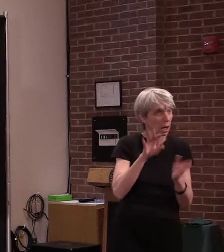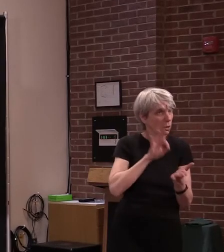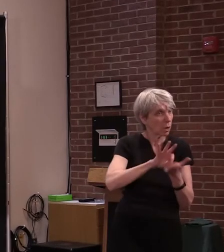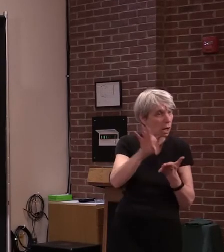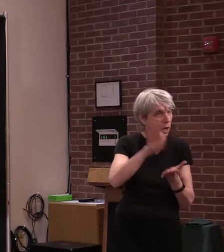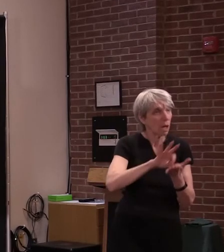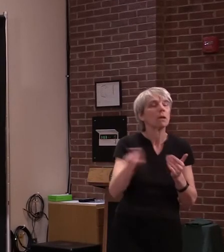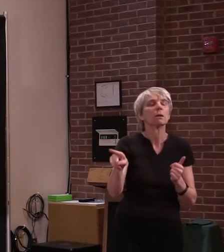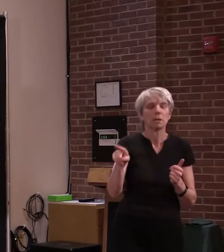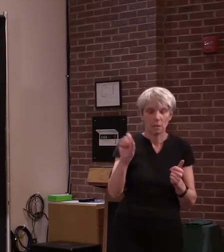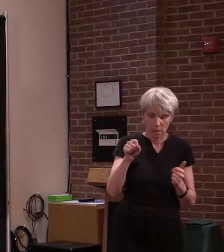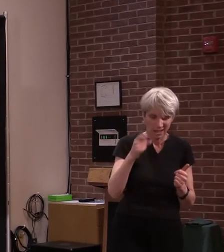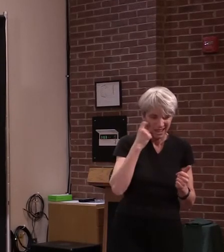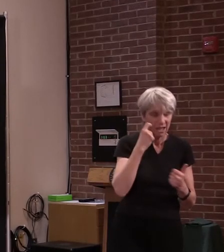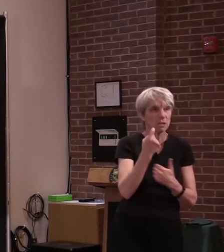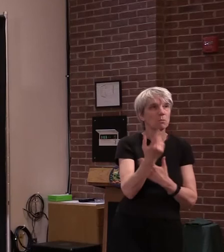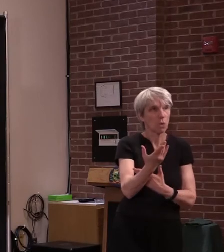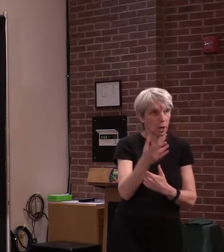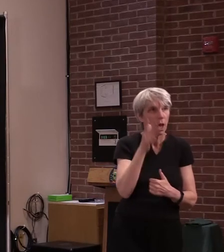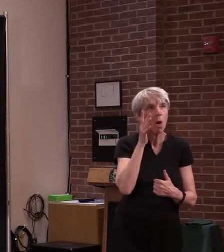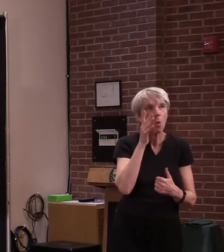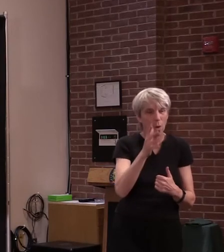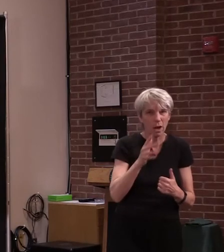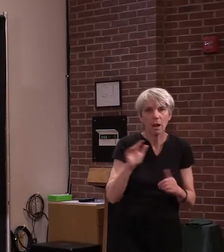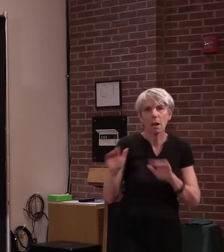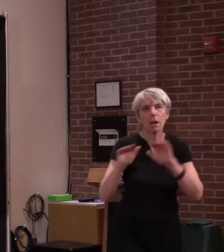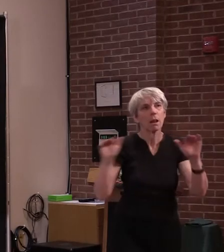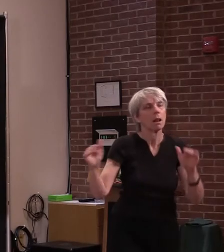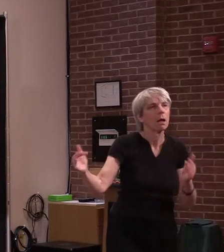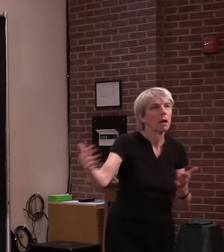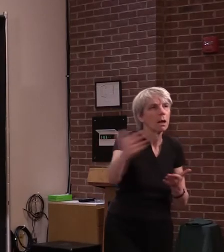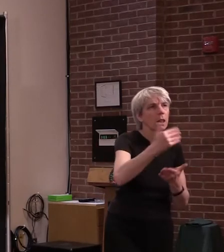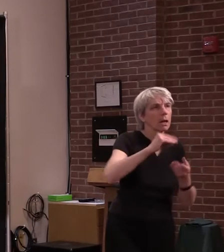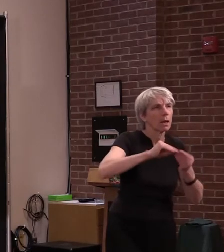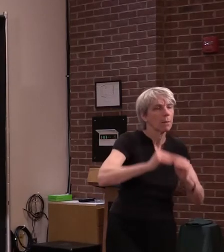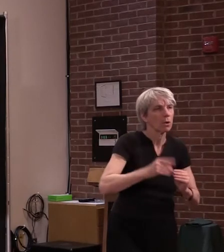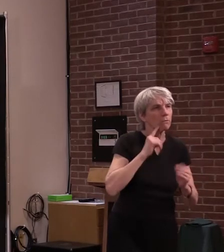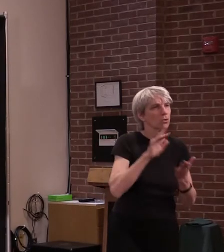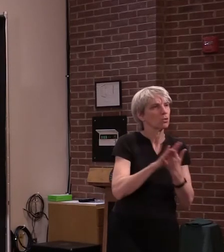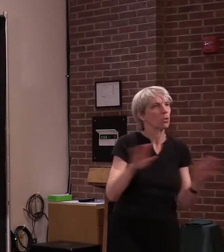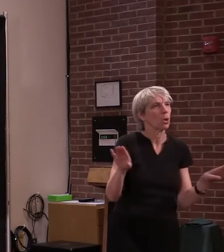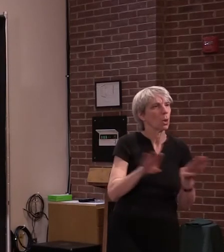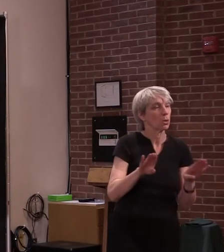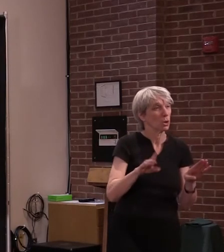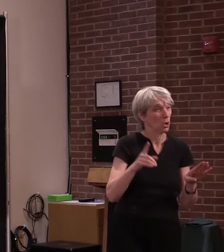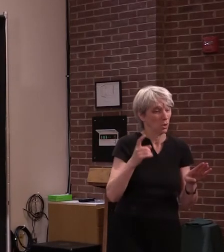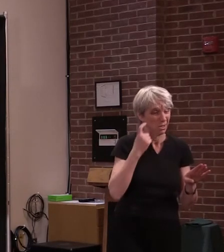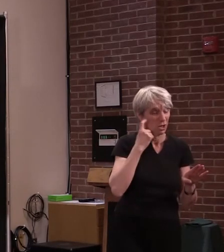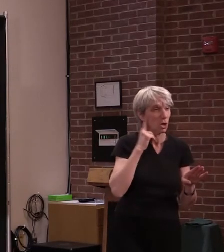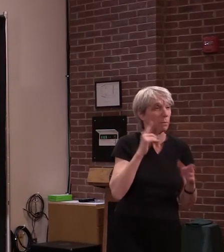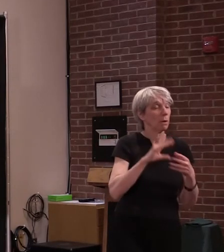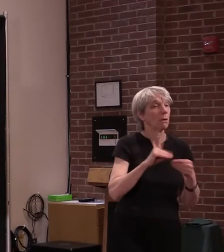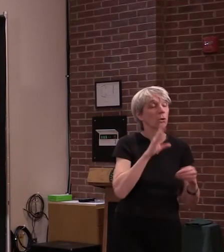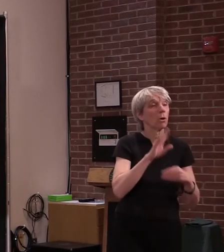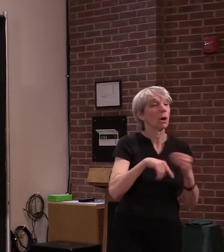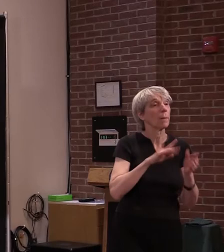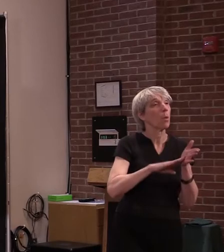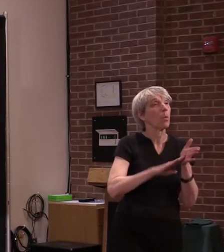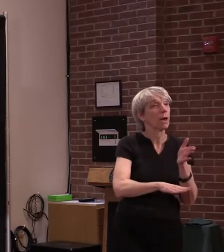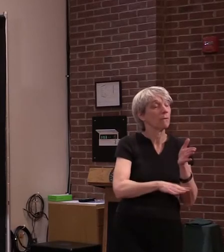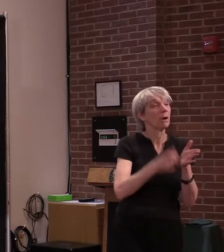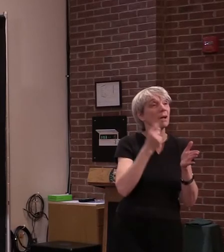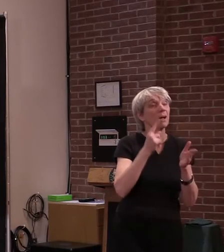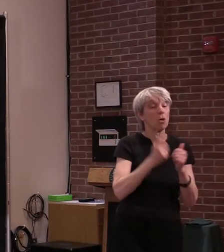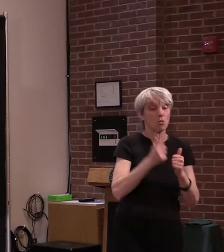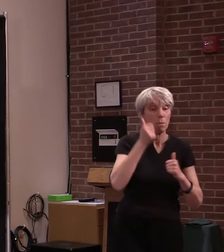collection that went out this morning for school closures. If you heard my piece on the waiver, going remote doesn't necessarily